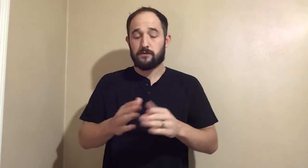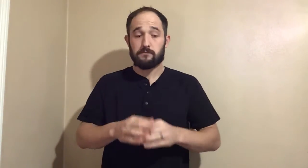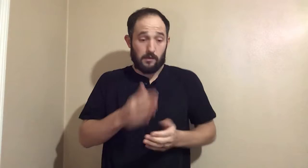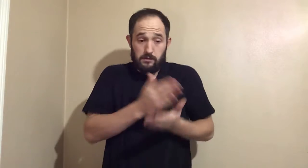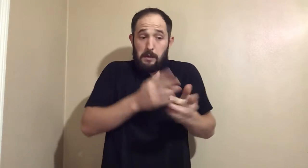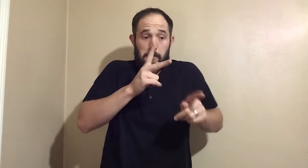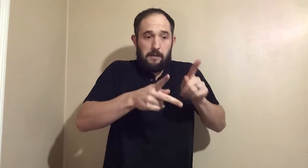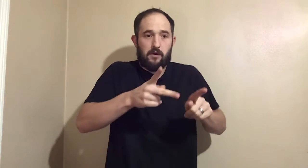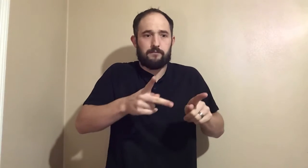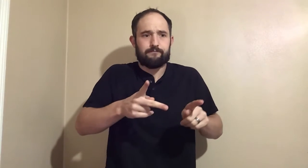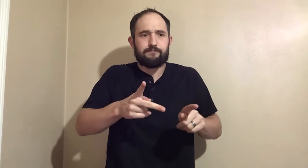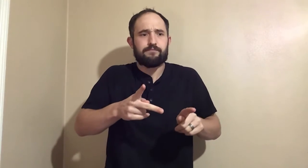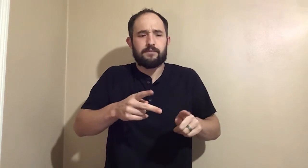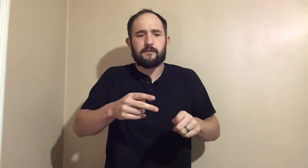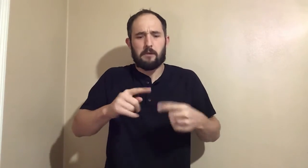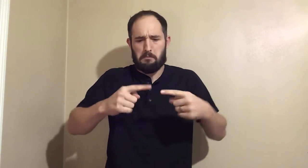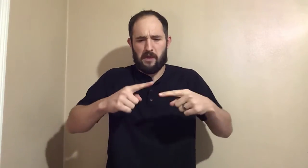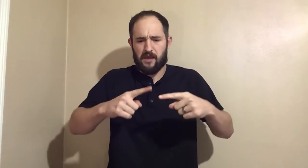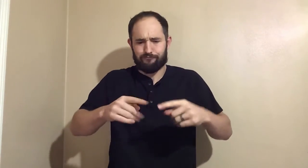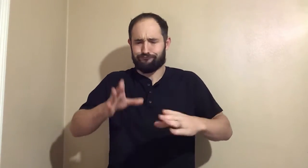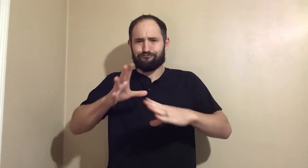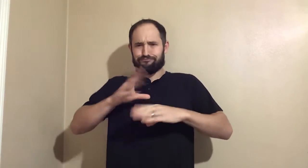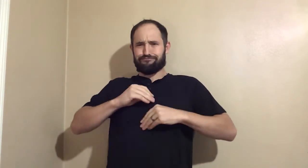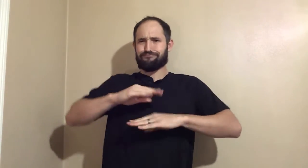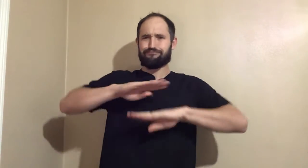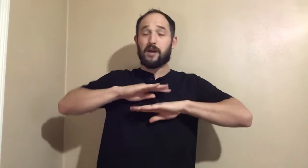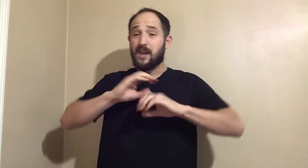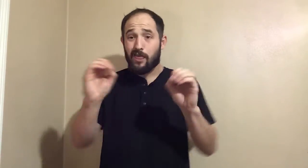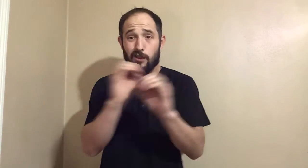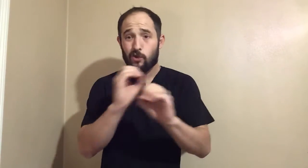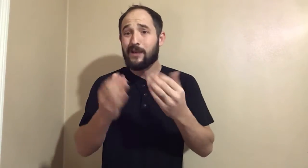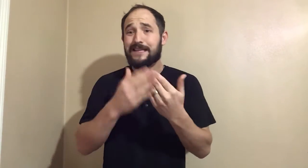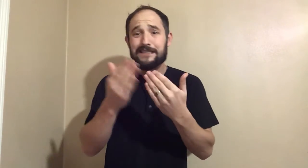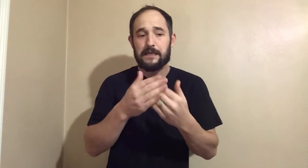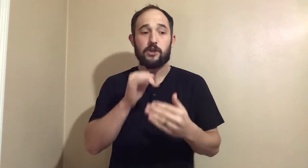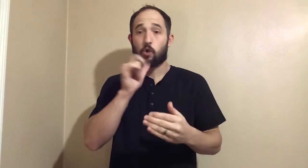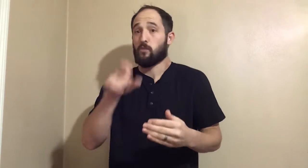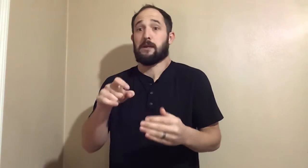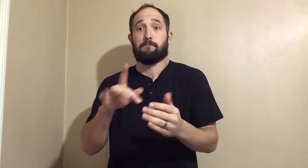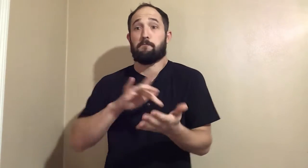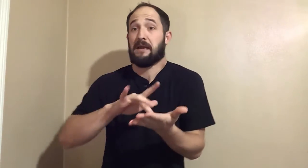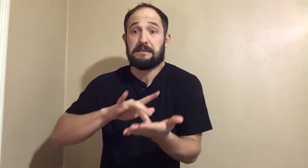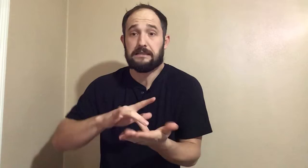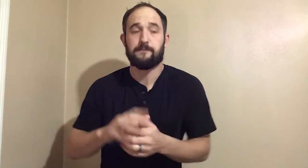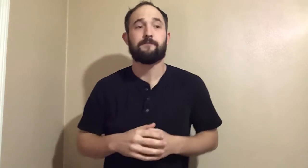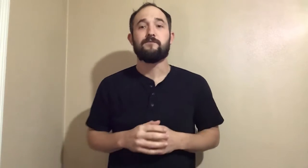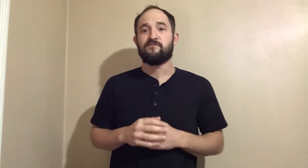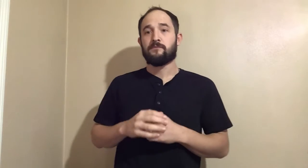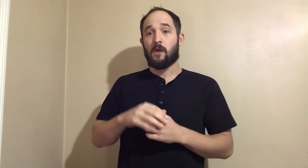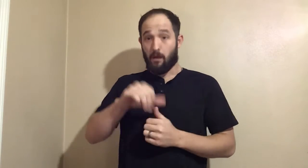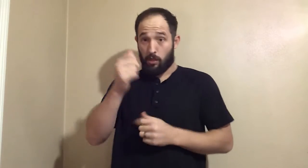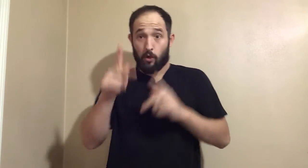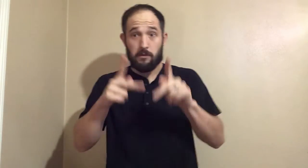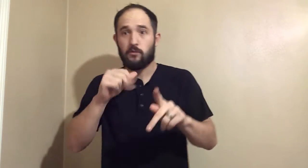pain so well that they hardly need any medication. Other people don't want to experience any pain, and they're